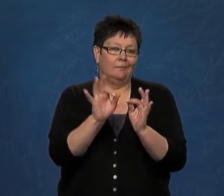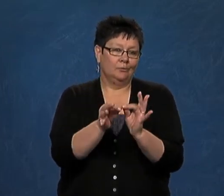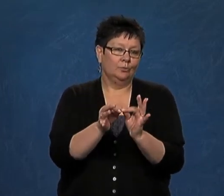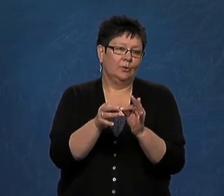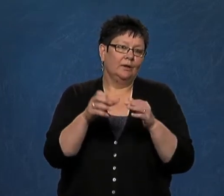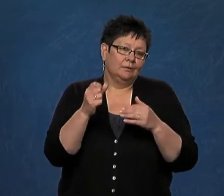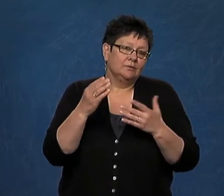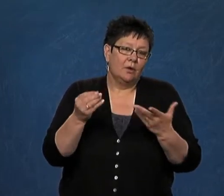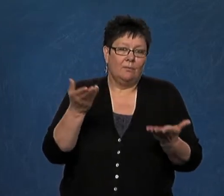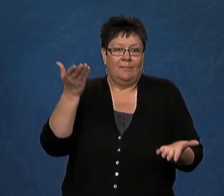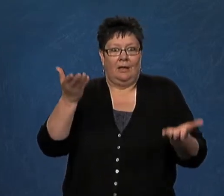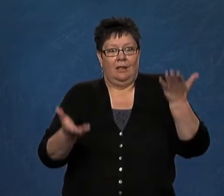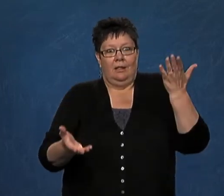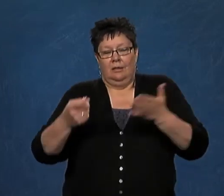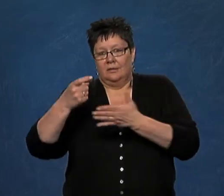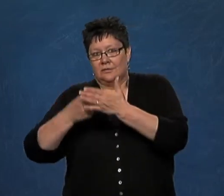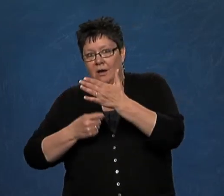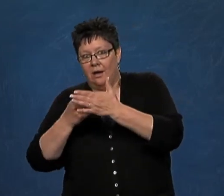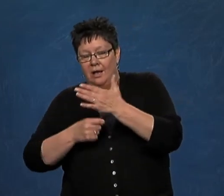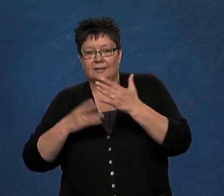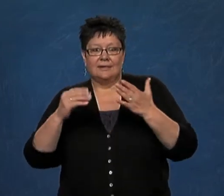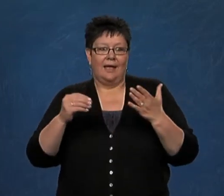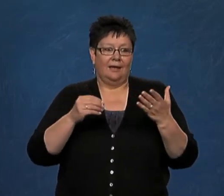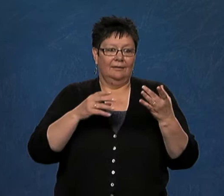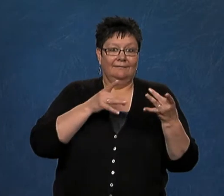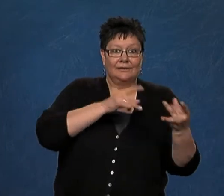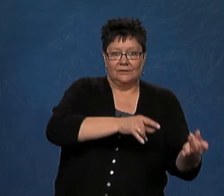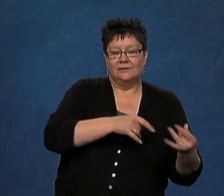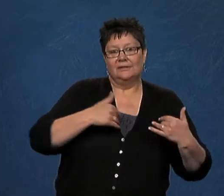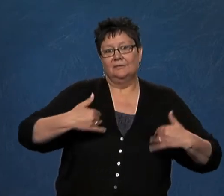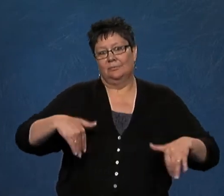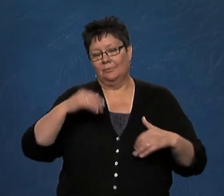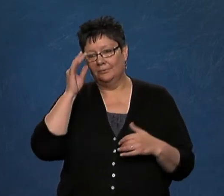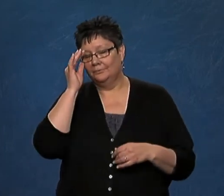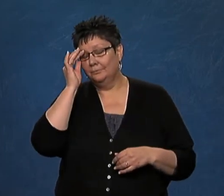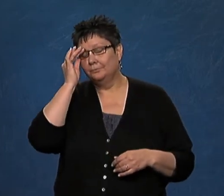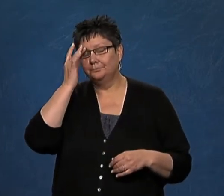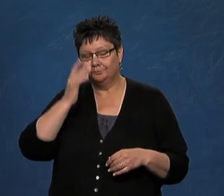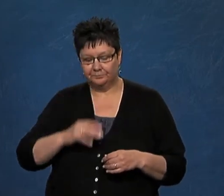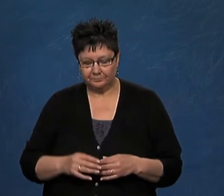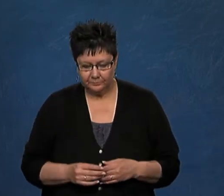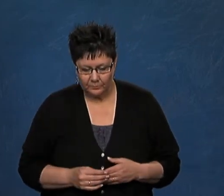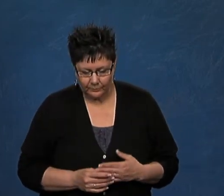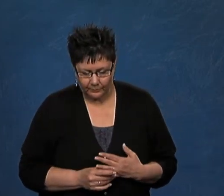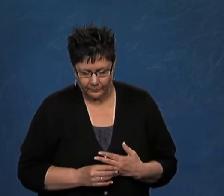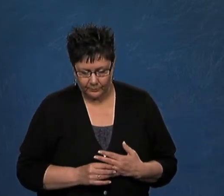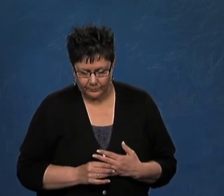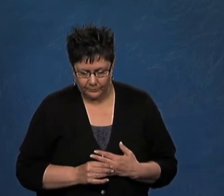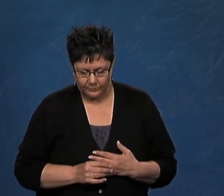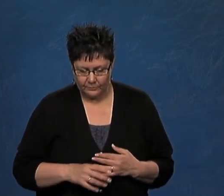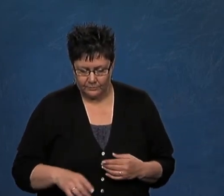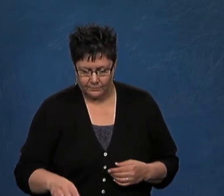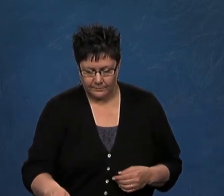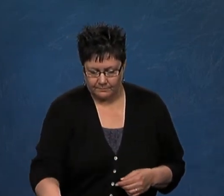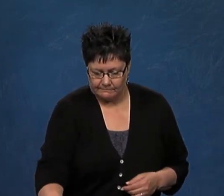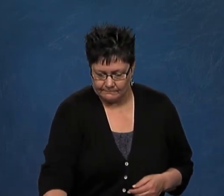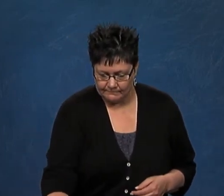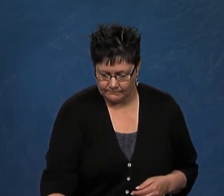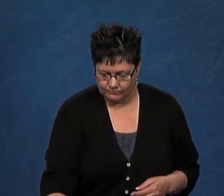because they use the phone interpreting system or through the phone. And there's cost savings, and it was also a very efficient method